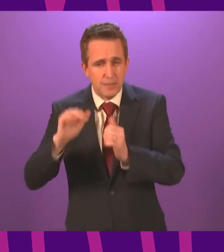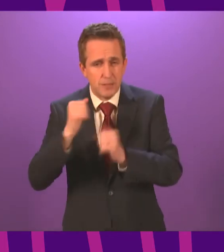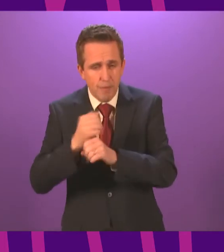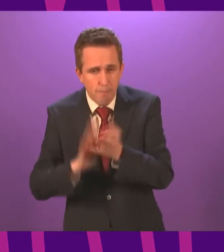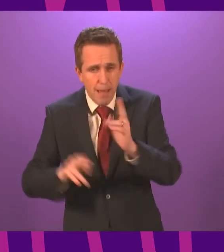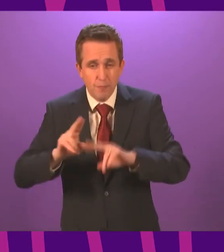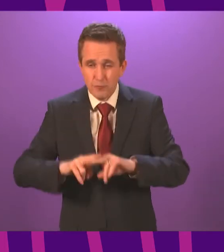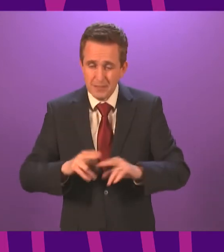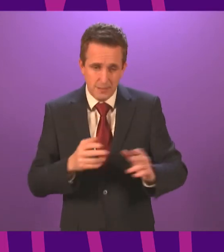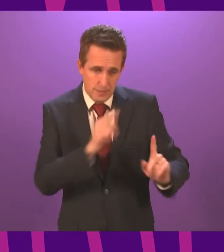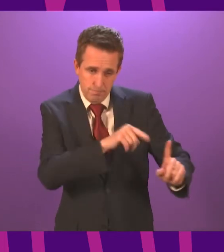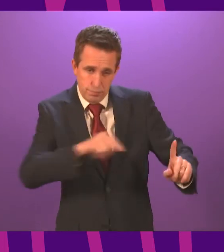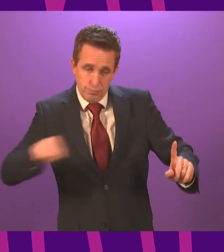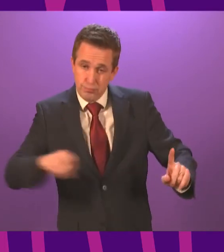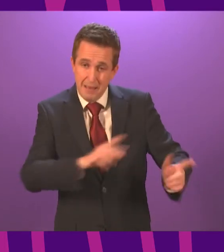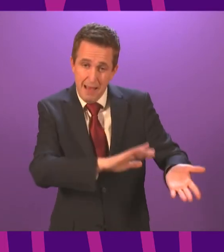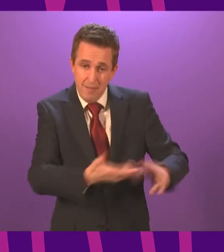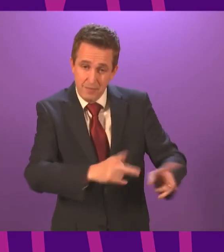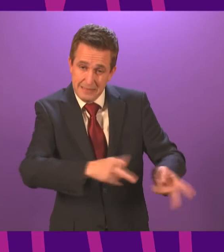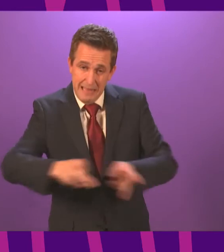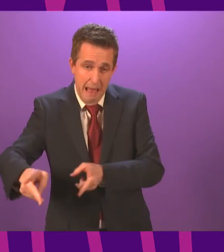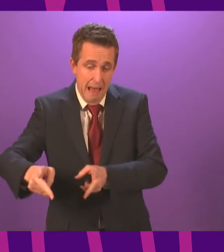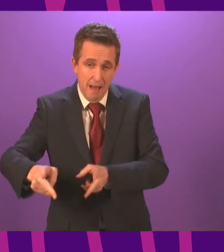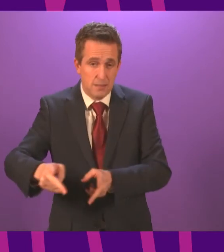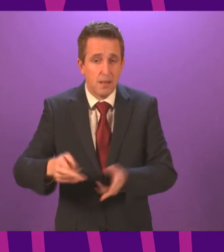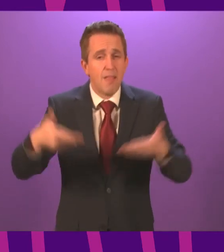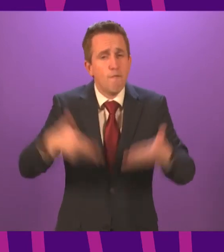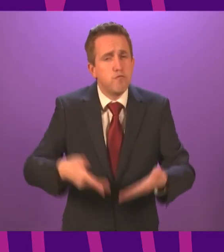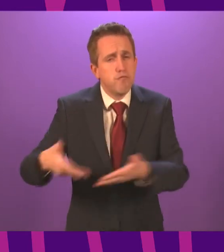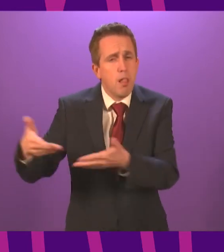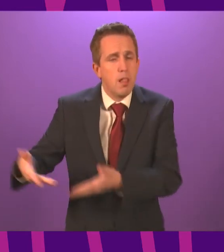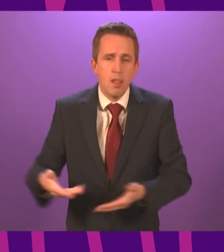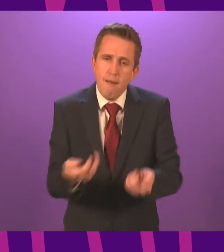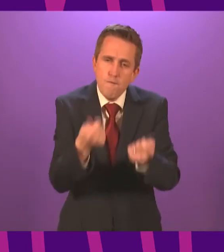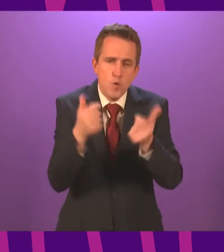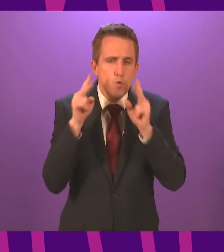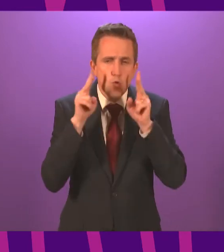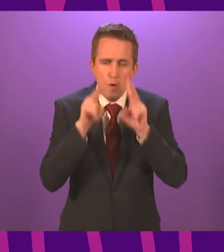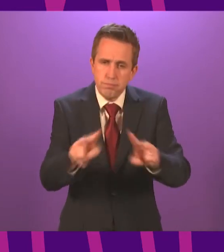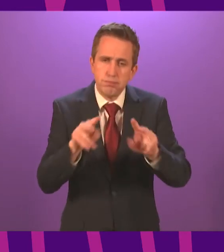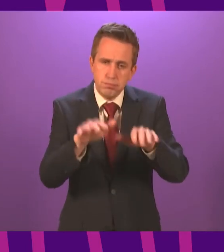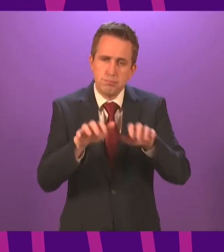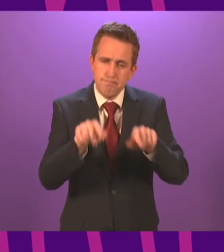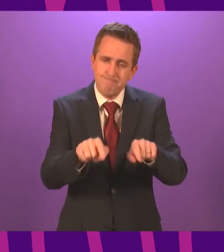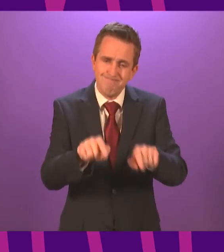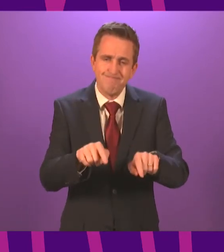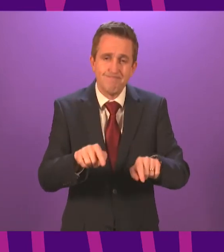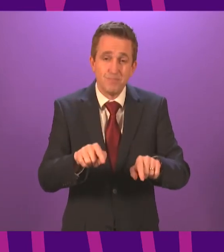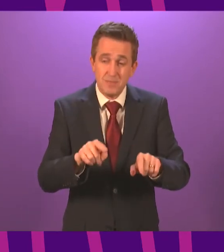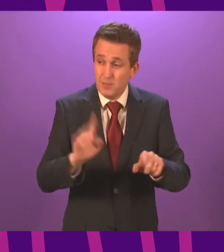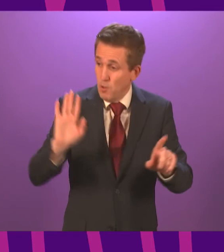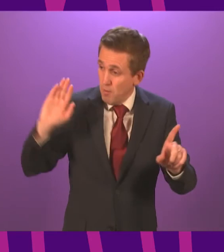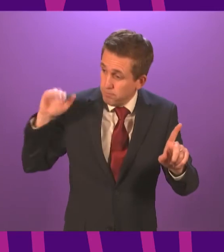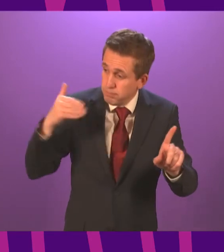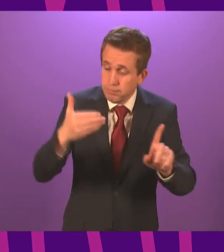them, dead, laid to rest at services with a handful of mourners. And despite all that sacrifice and